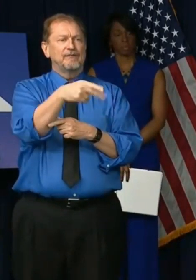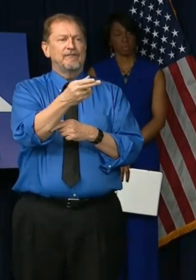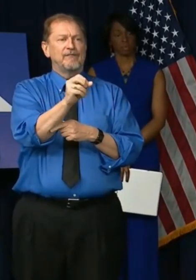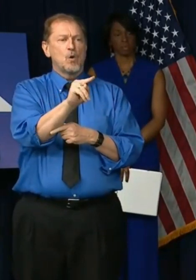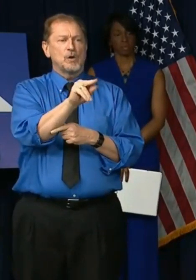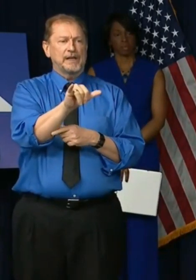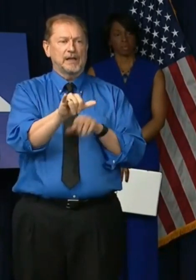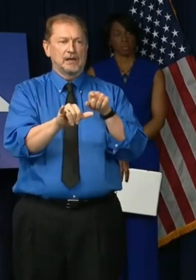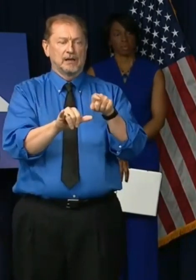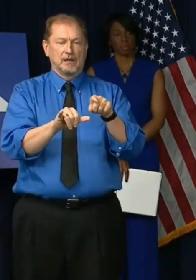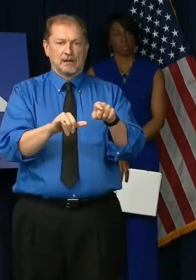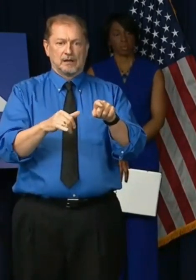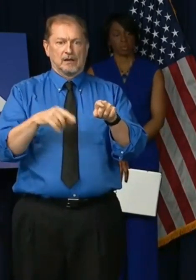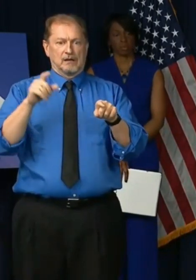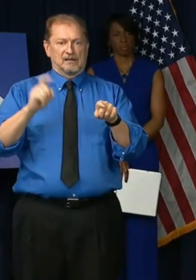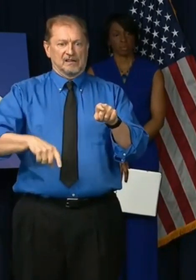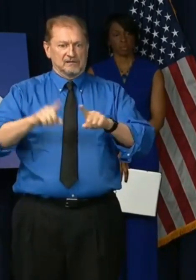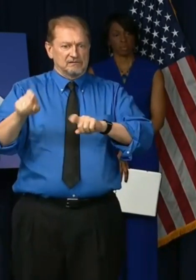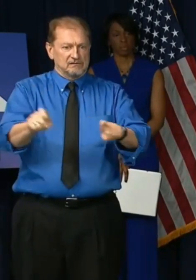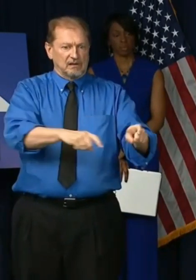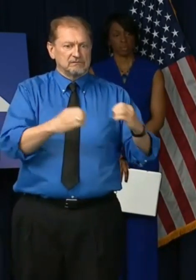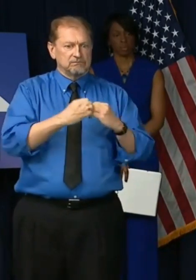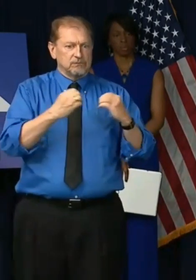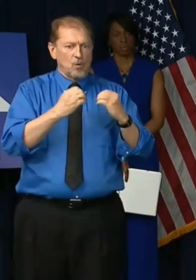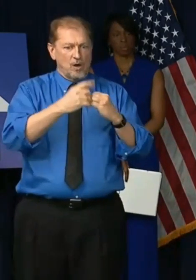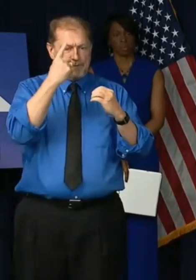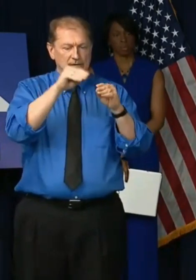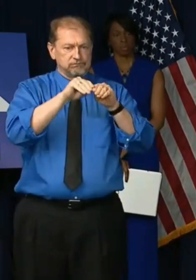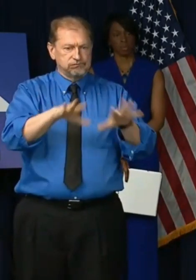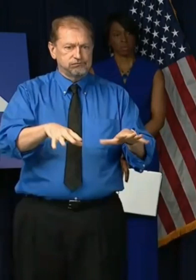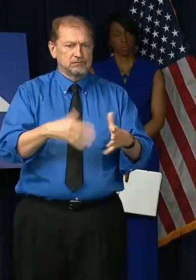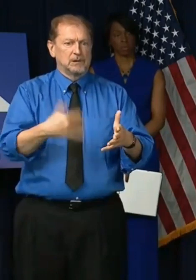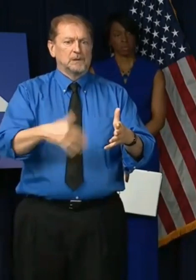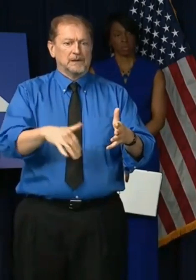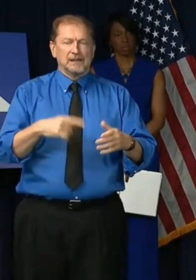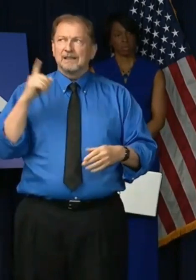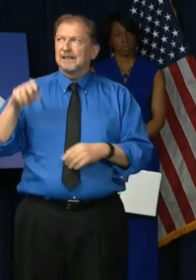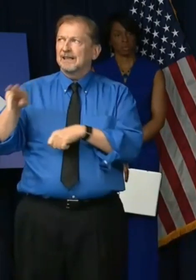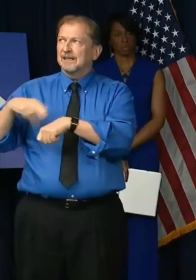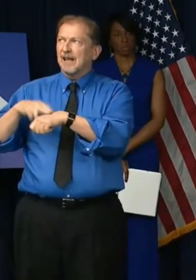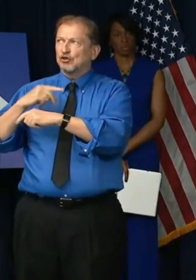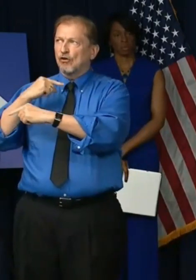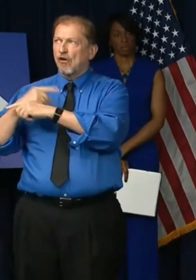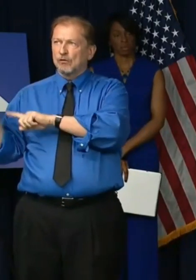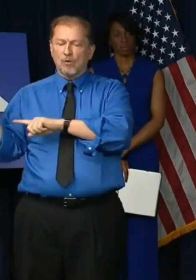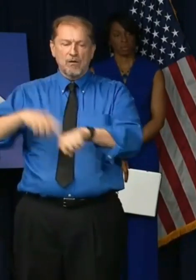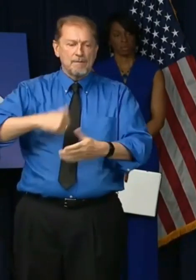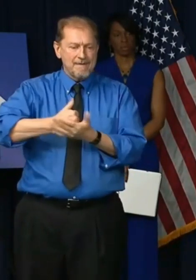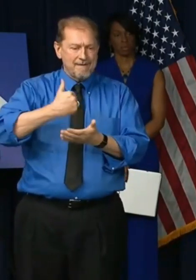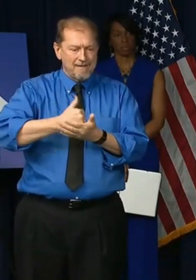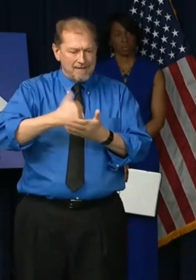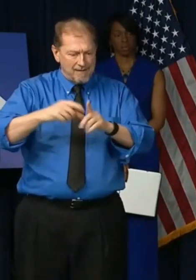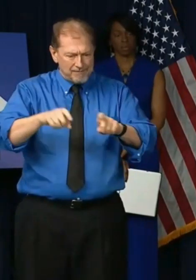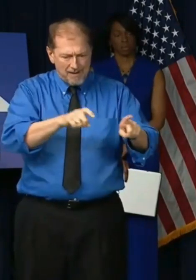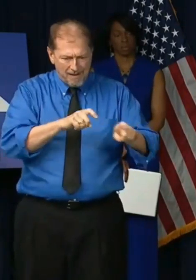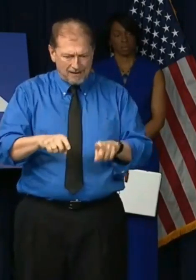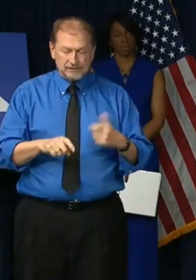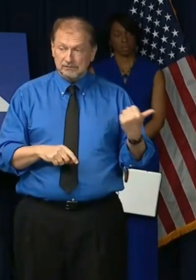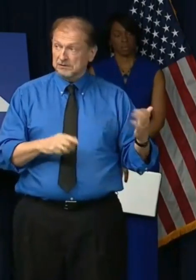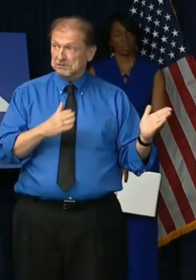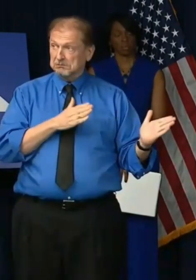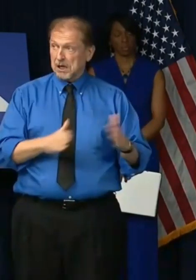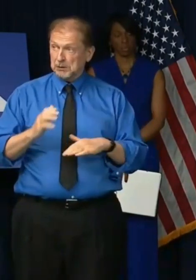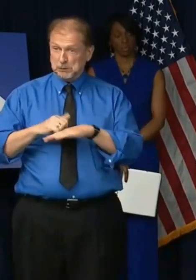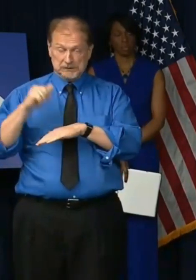conducting tests. The more we can test, the more we can prevent the spread of virus. Yeah. Is the governor's office looking into doing this at this facility or any others?